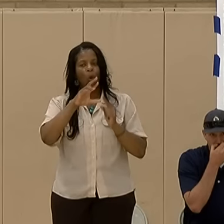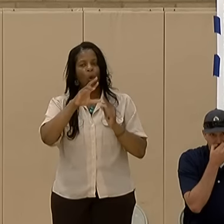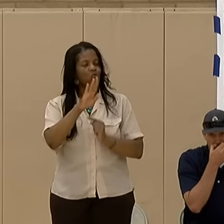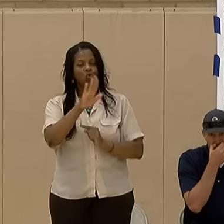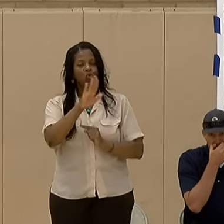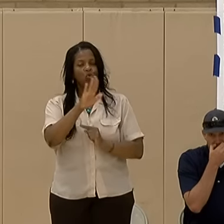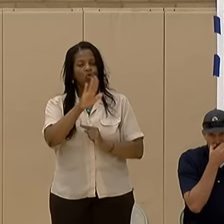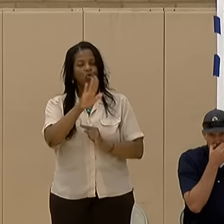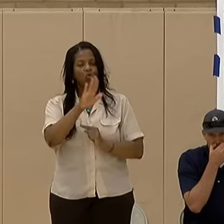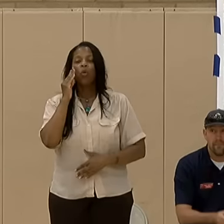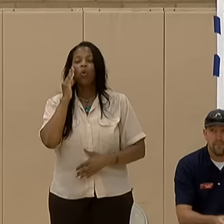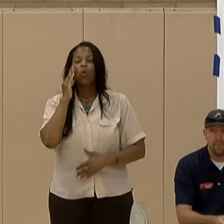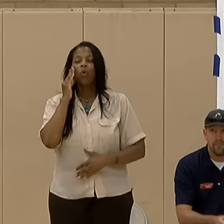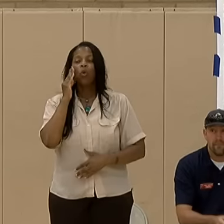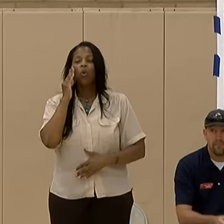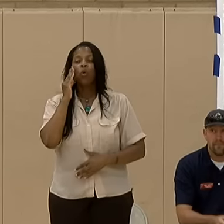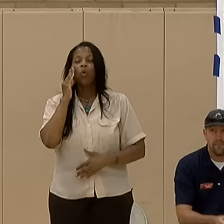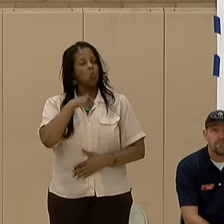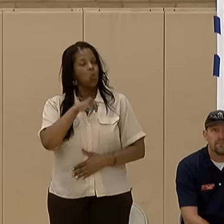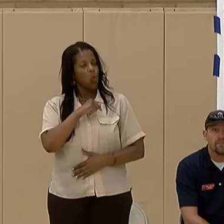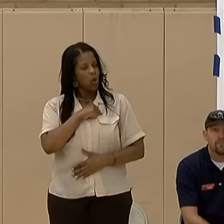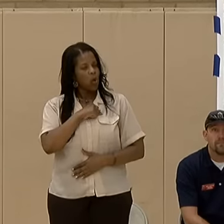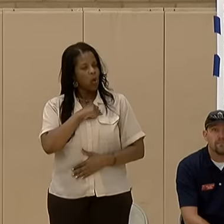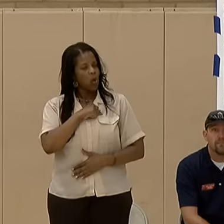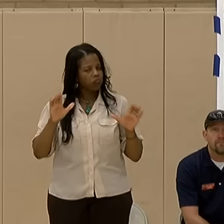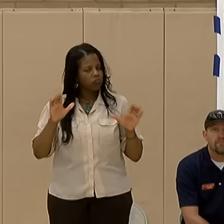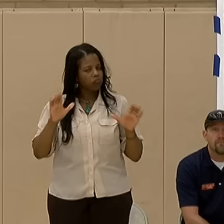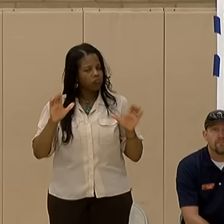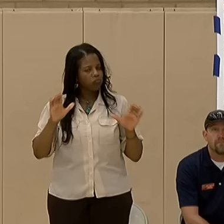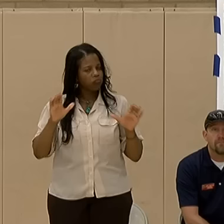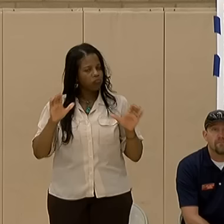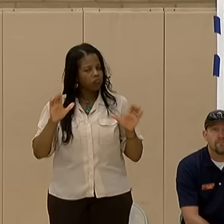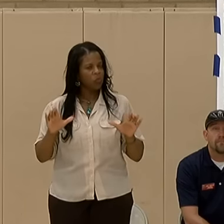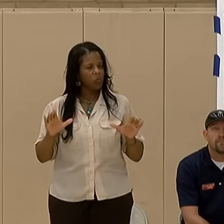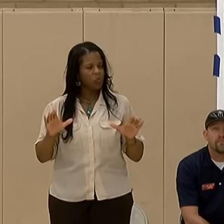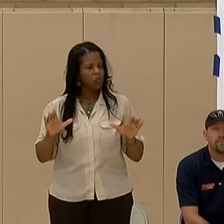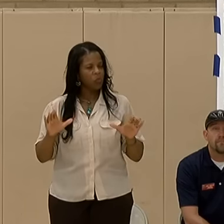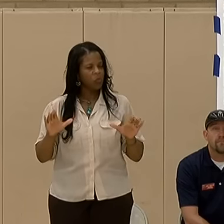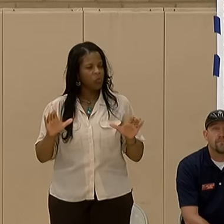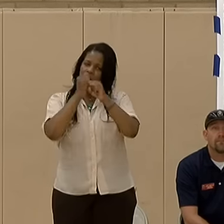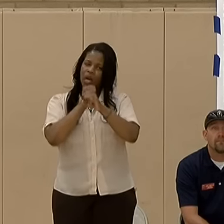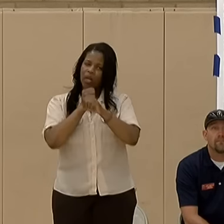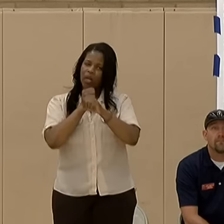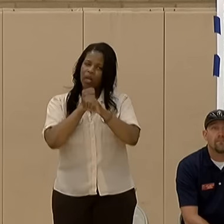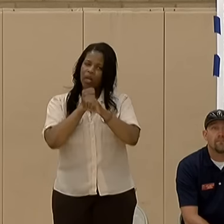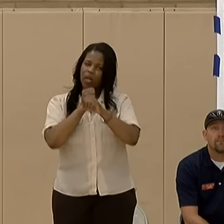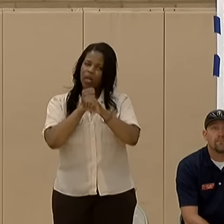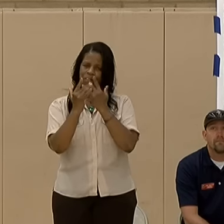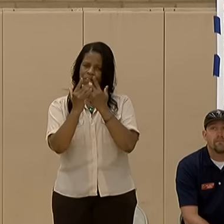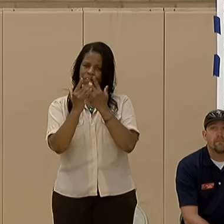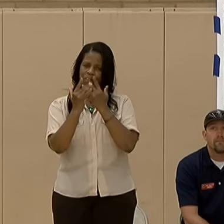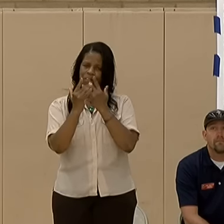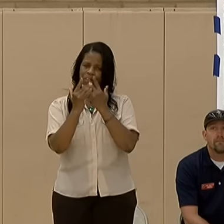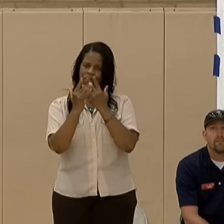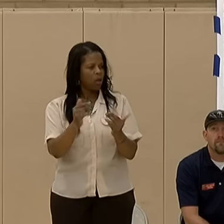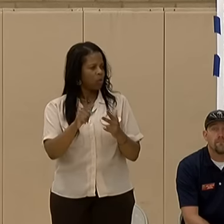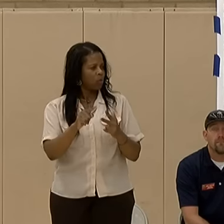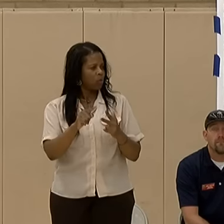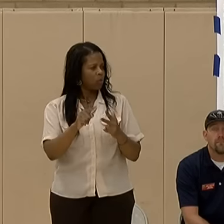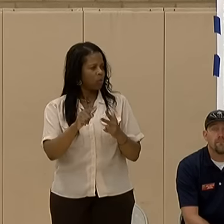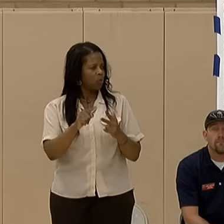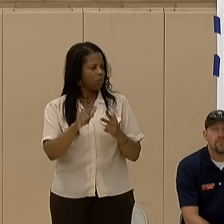been actively engaged for the last few days fighting the fire. Now it's time to start recovering, and part of that is getting you